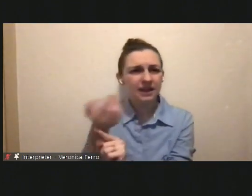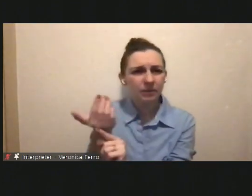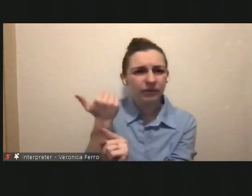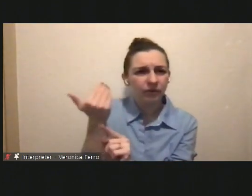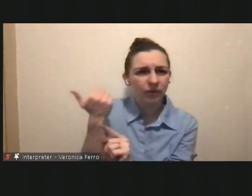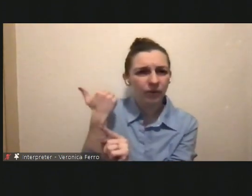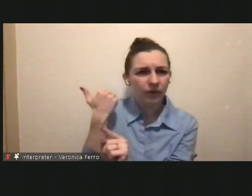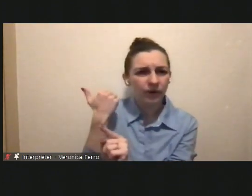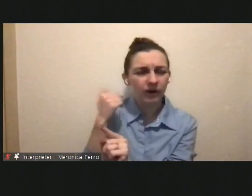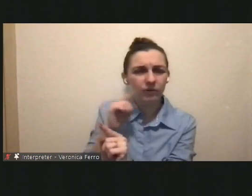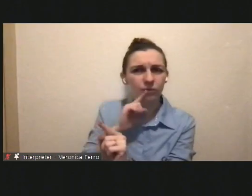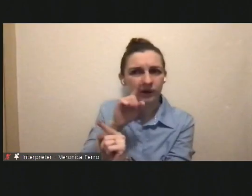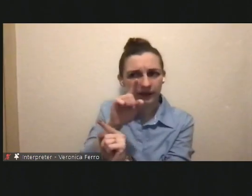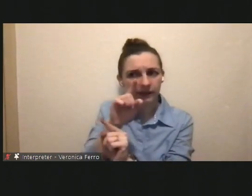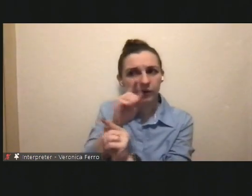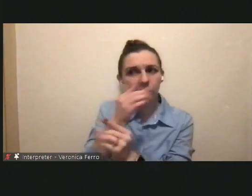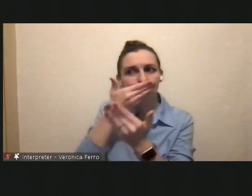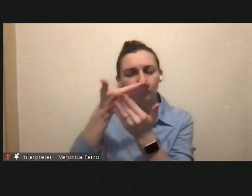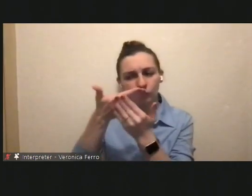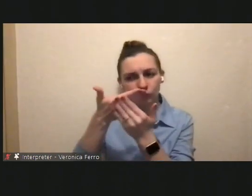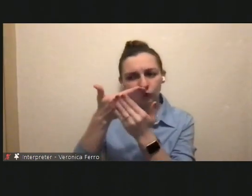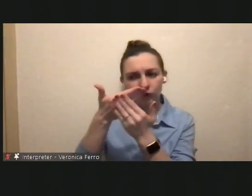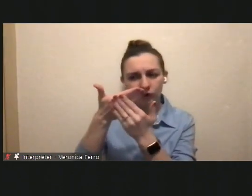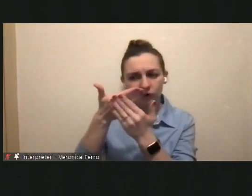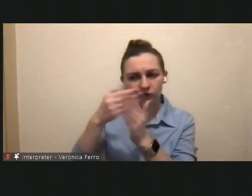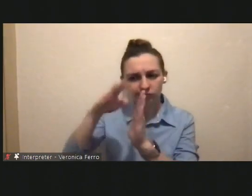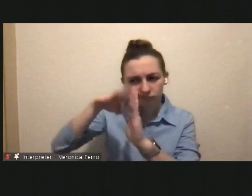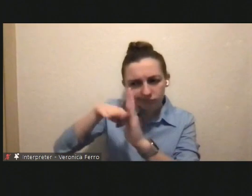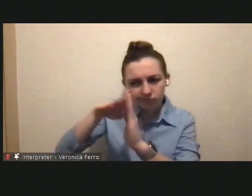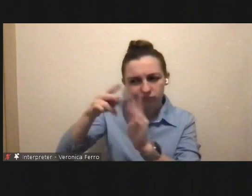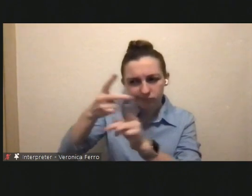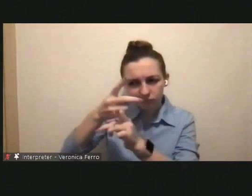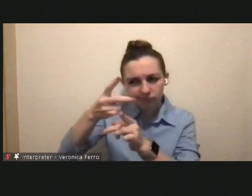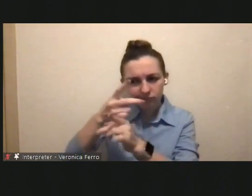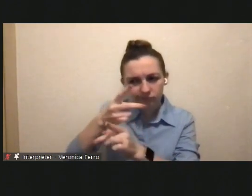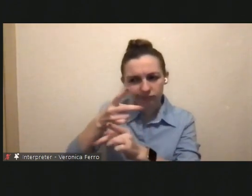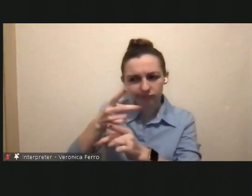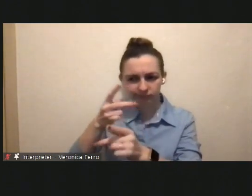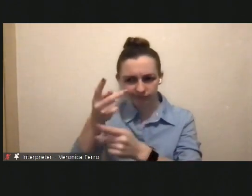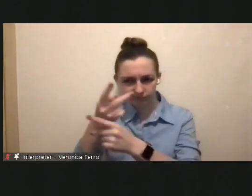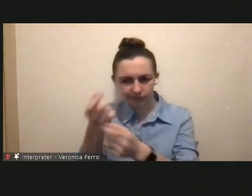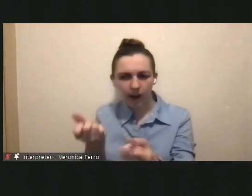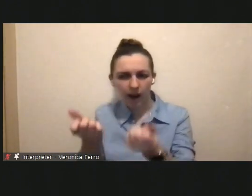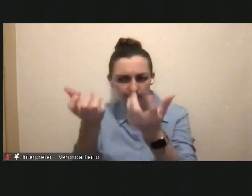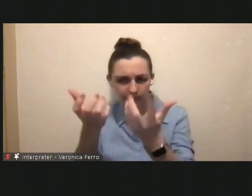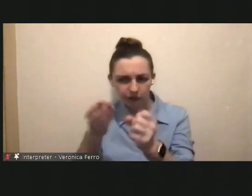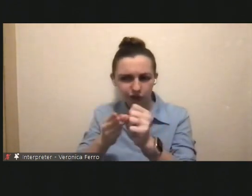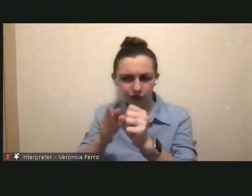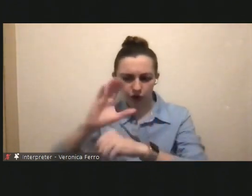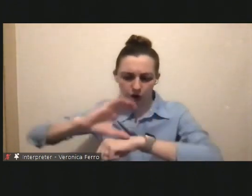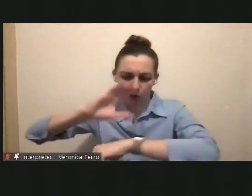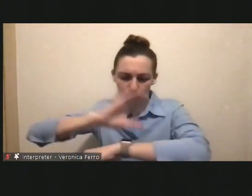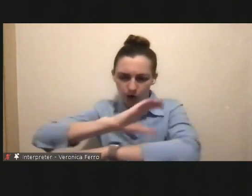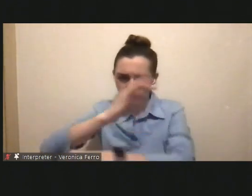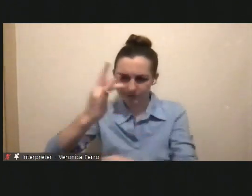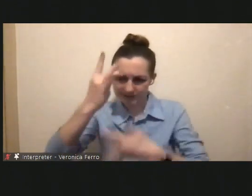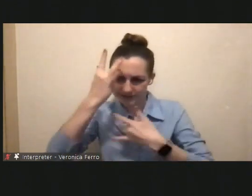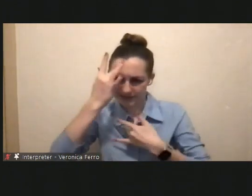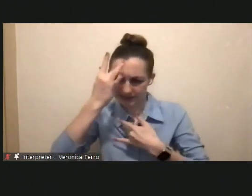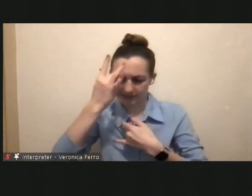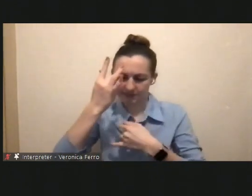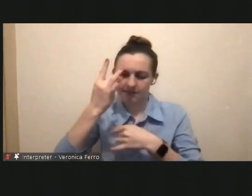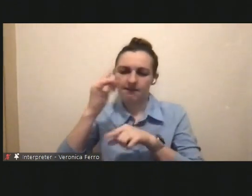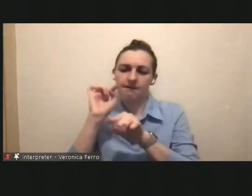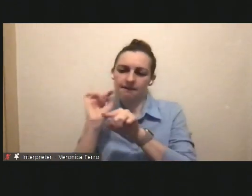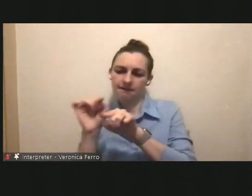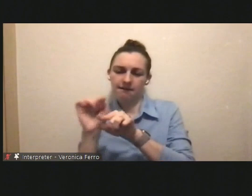good barometer for judging coronavirus in Colorado, and that's the hospitalization, the